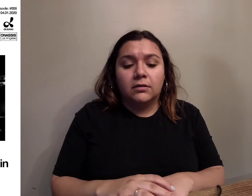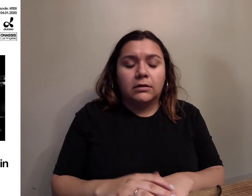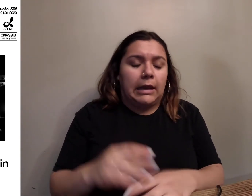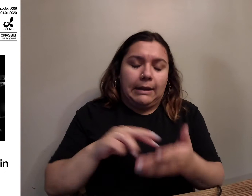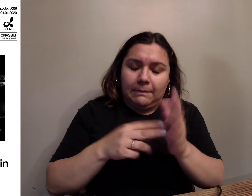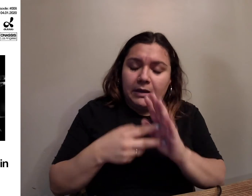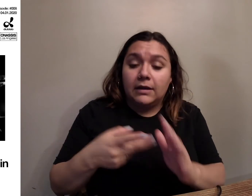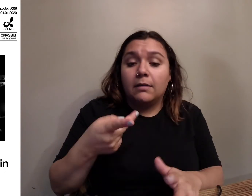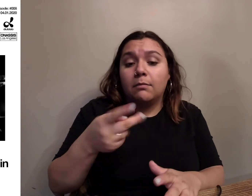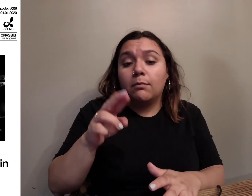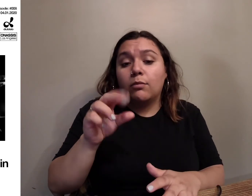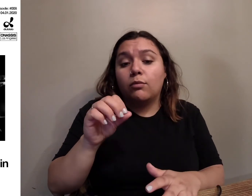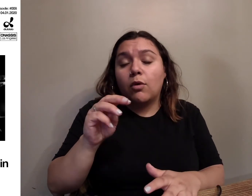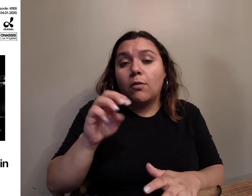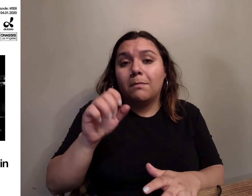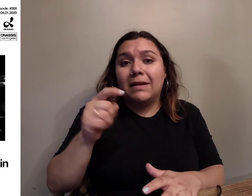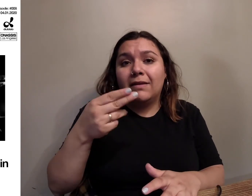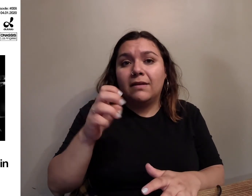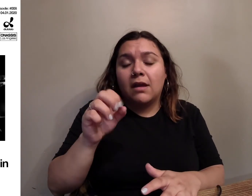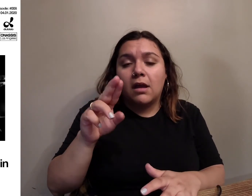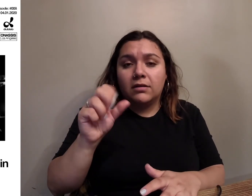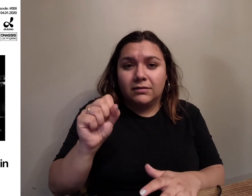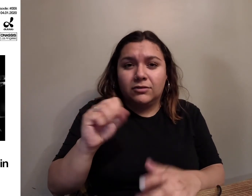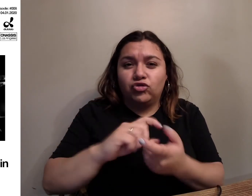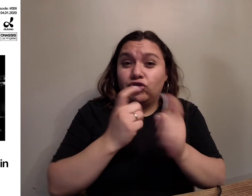Prometheus, when he's chained to a rock in the Caucasus, and